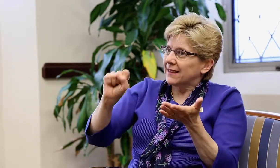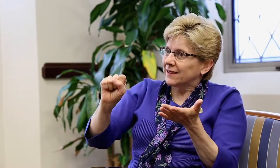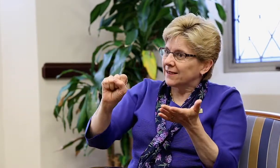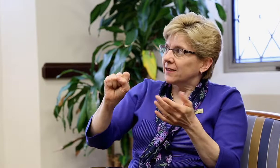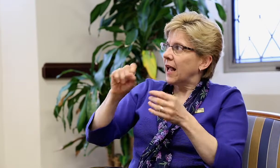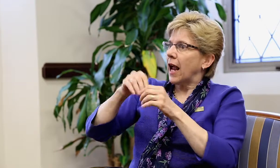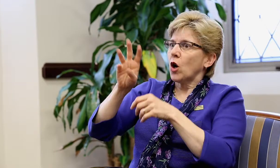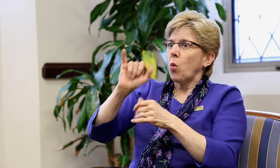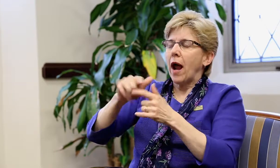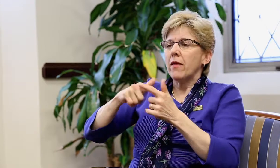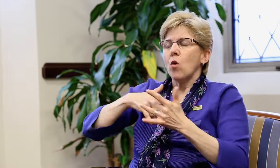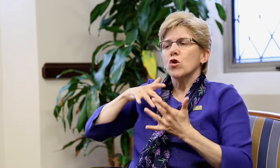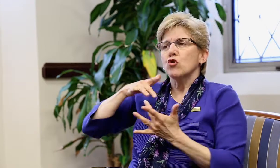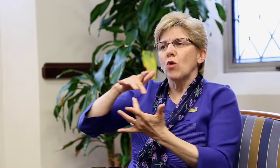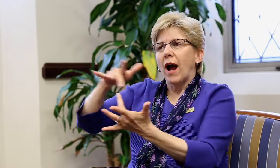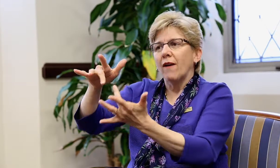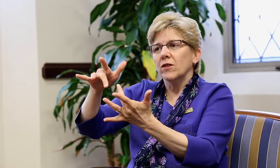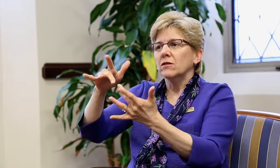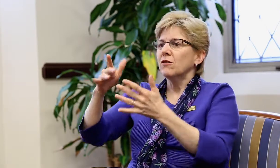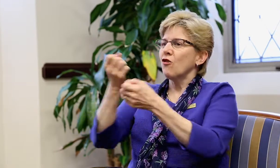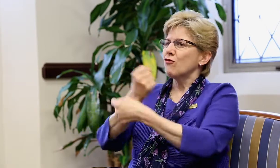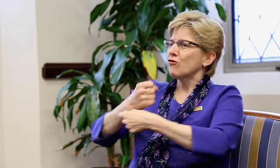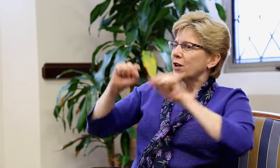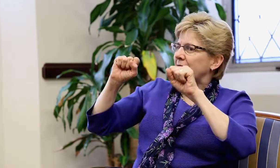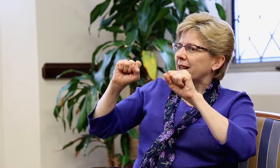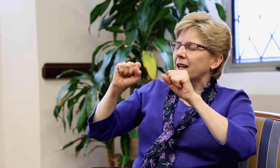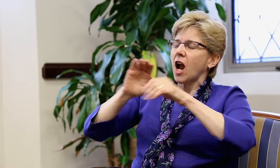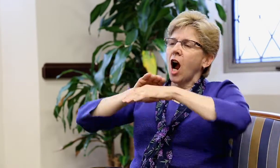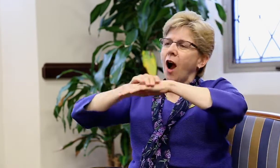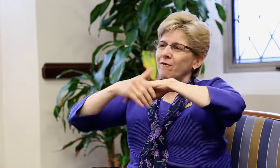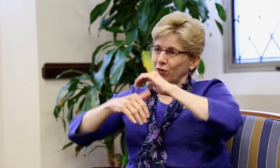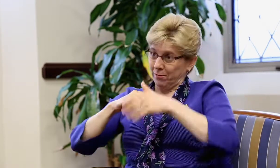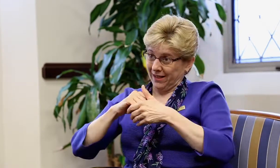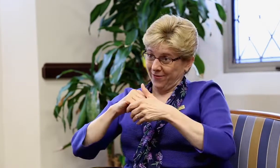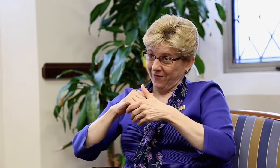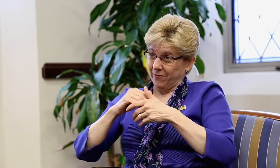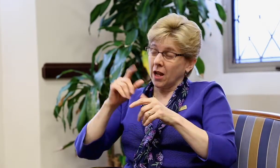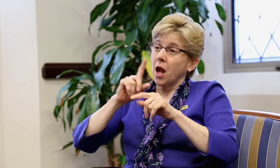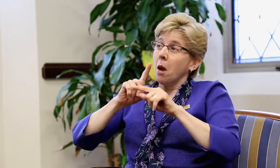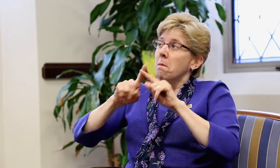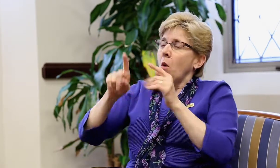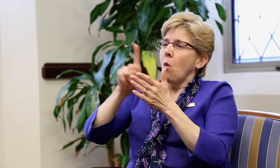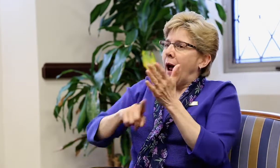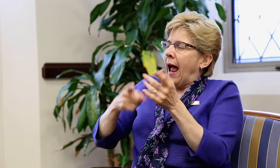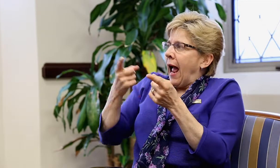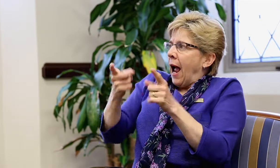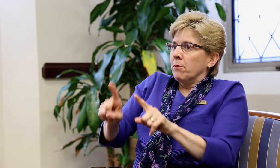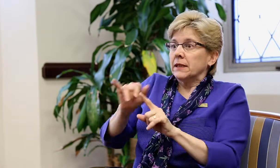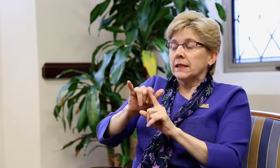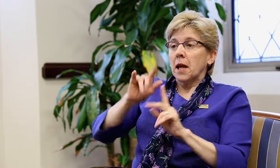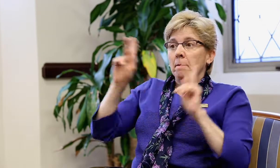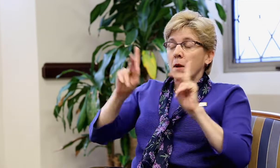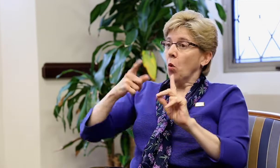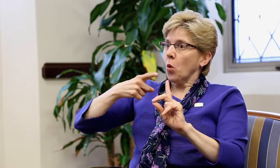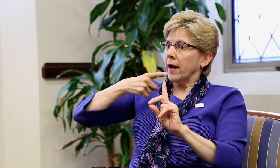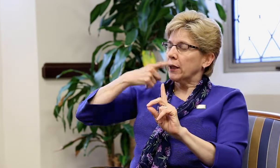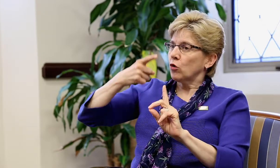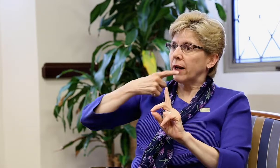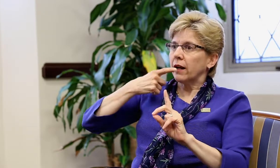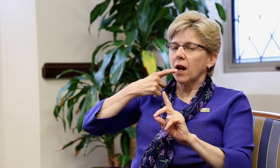space is opening up space in such a way that we can travel freely and comfortably. But what happens is that people who are